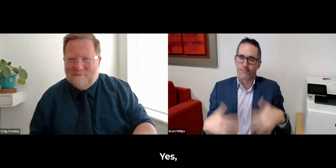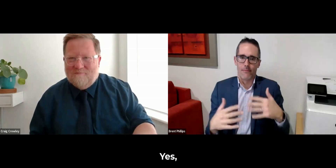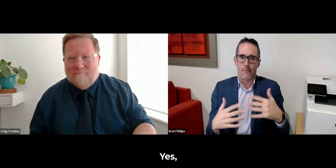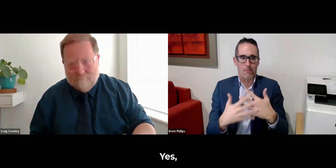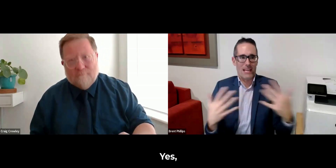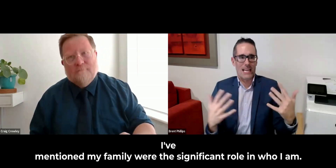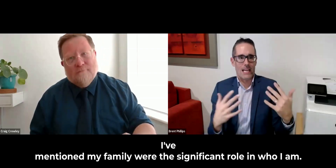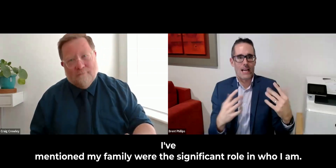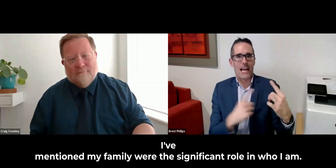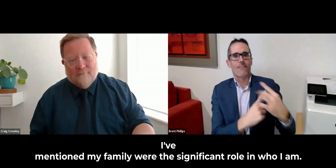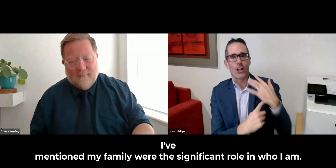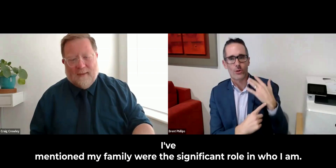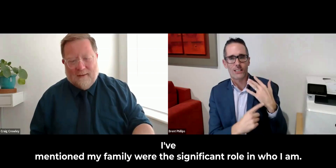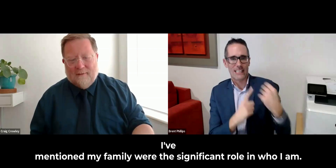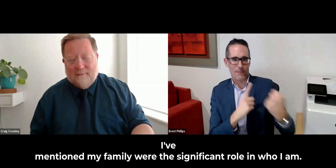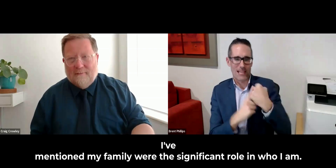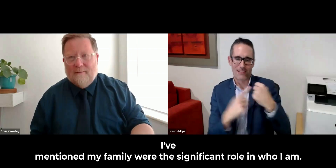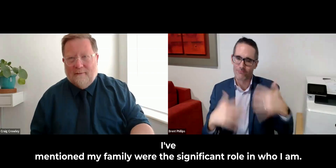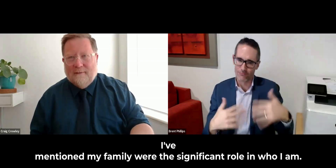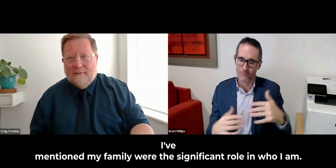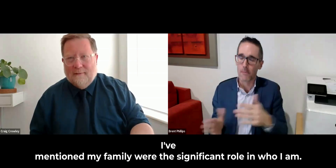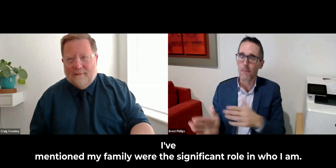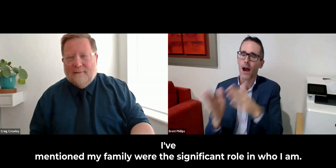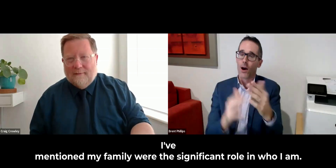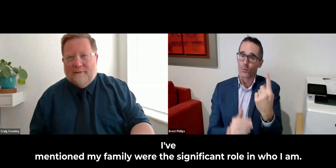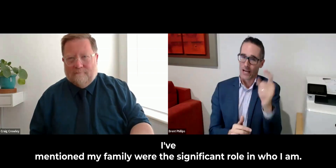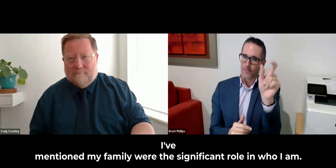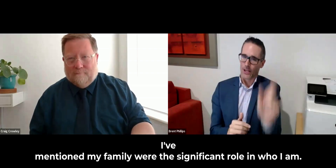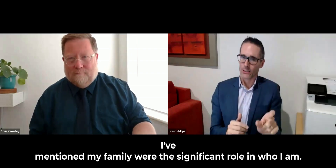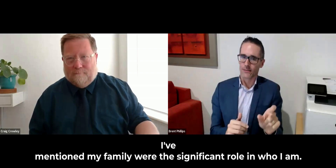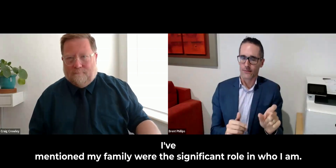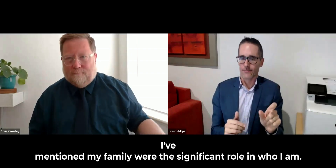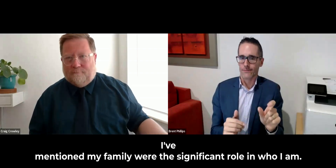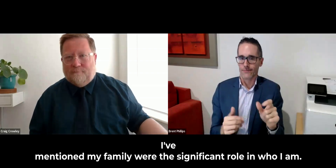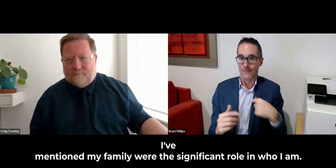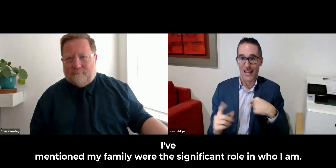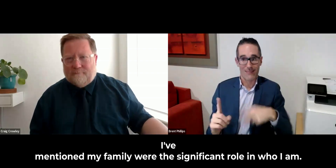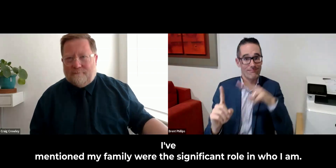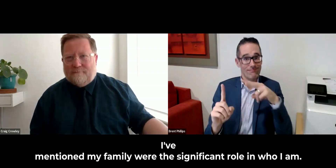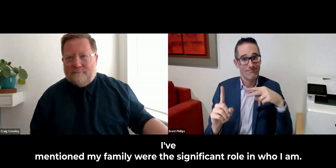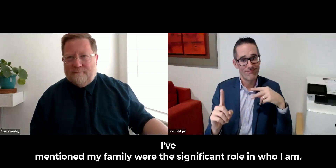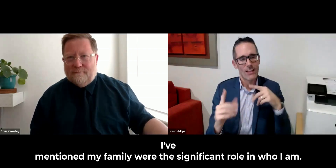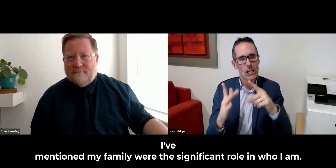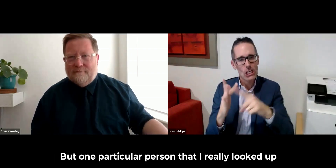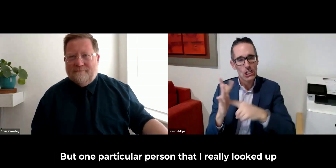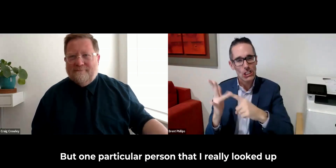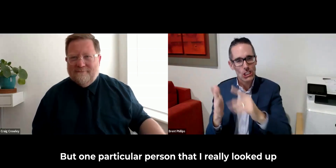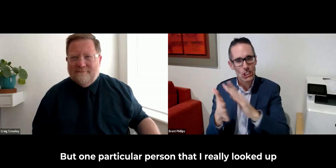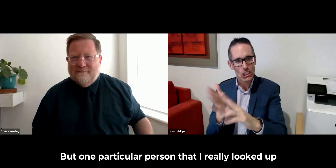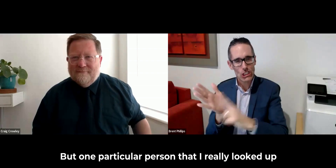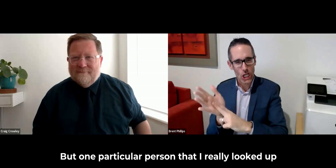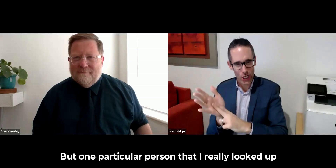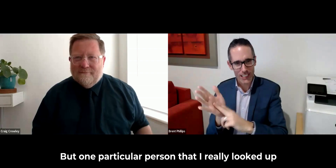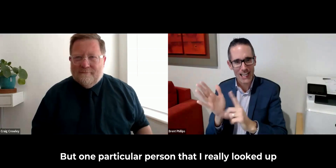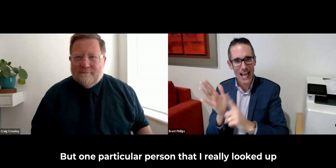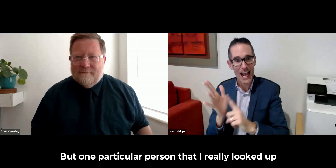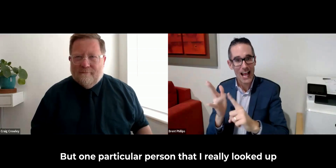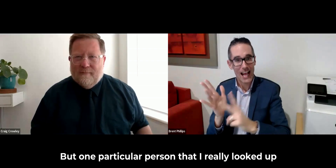Yes, I've mentioned my family were played a significant role in who I am, but one particular person that I really looked